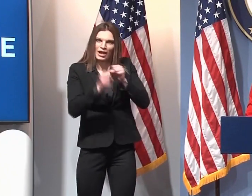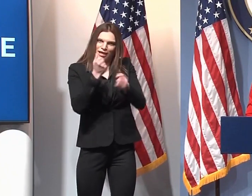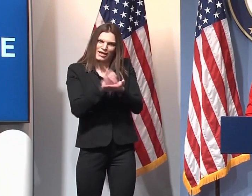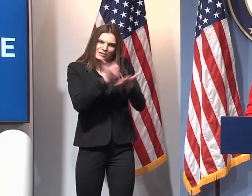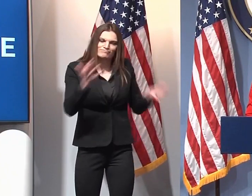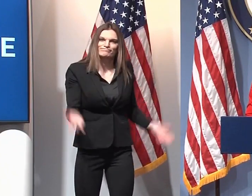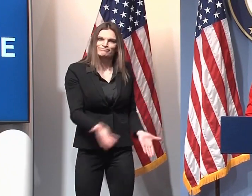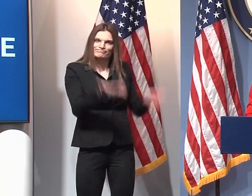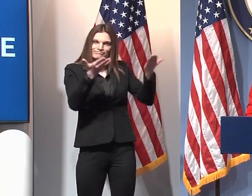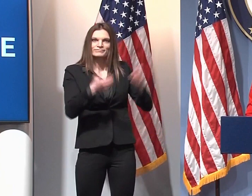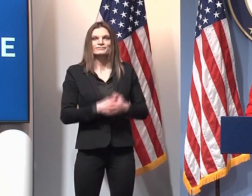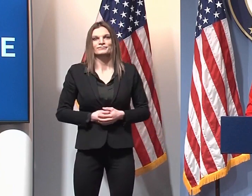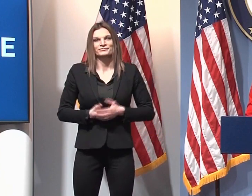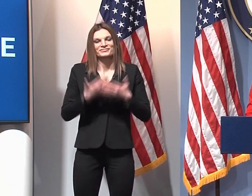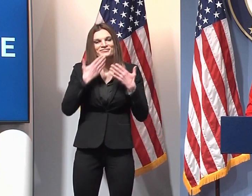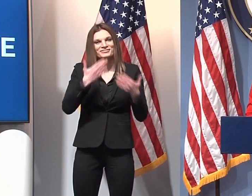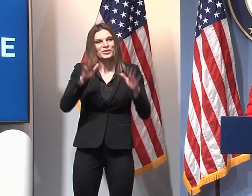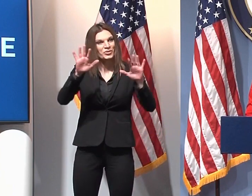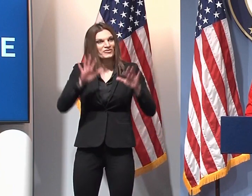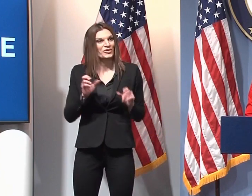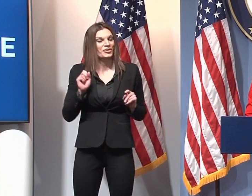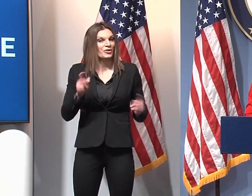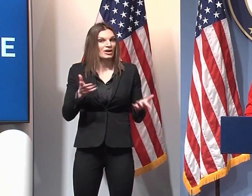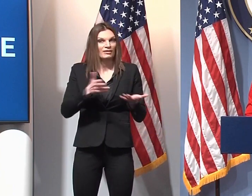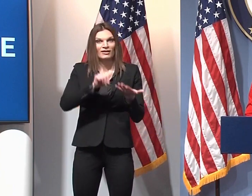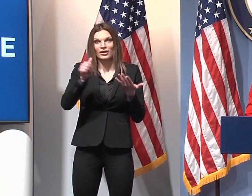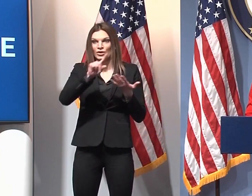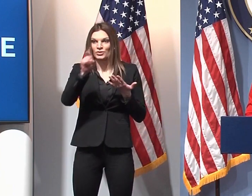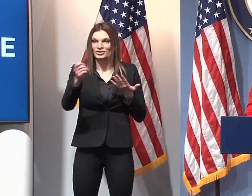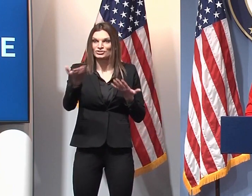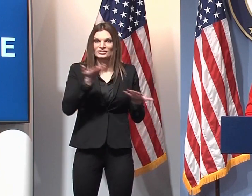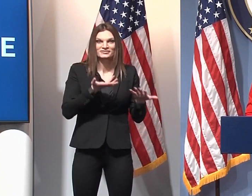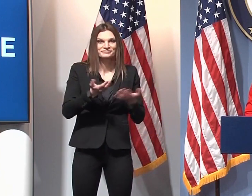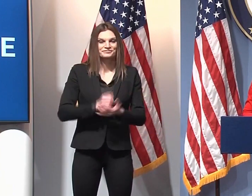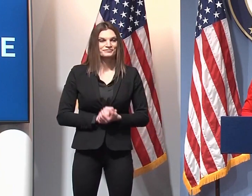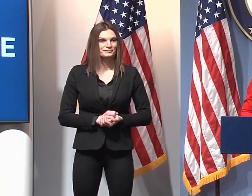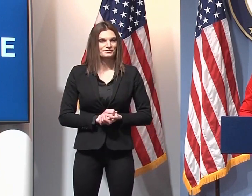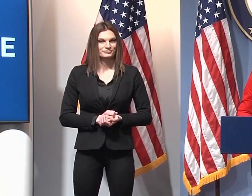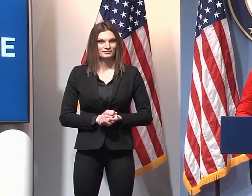it's wonderful. All right, with that, happy to open it up for a few questions.